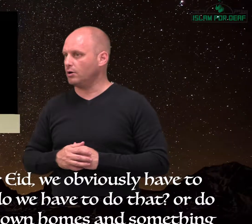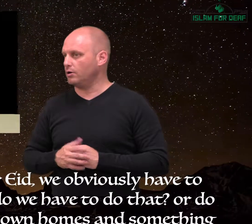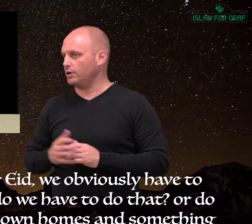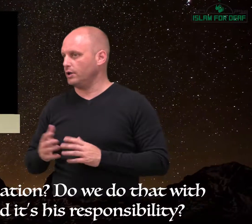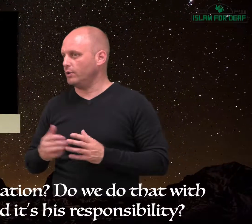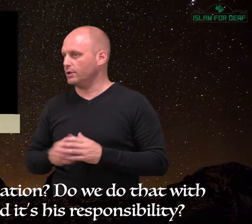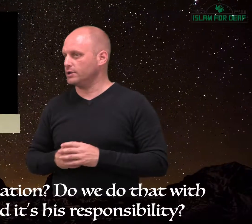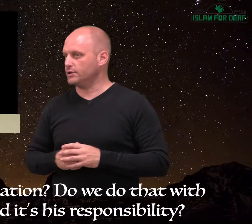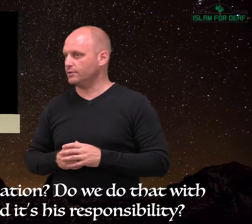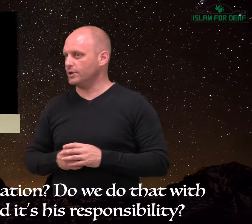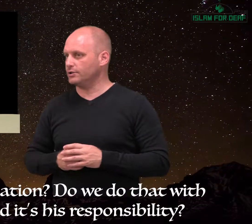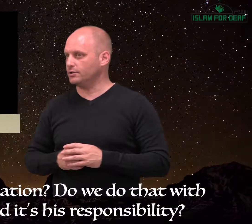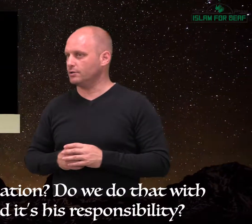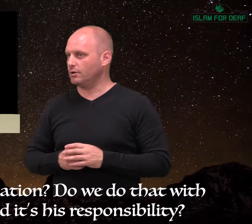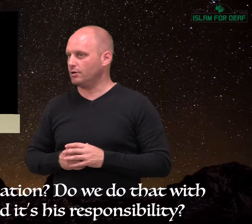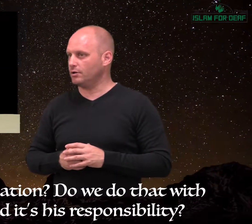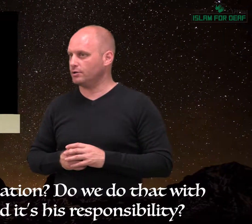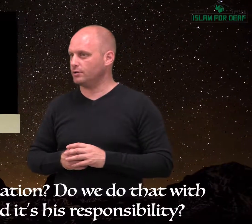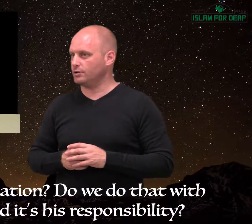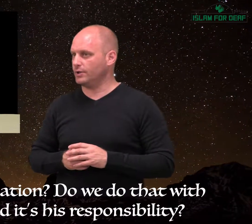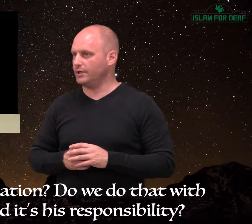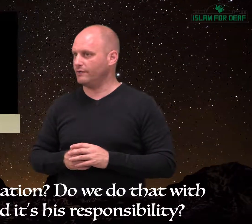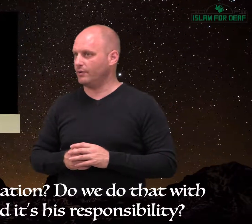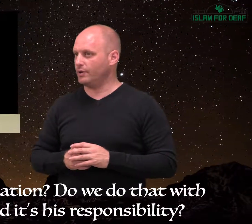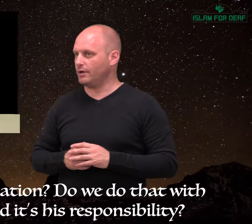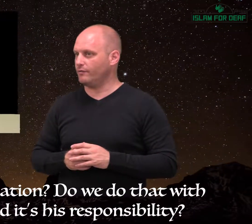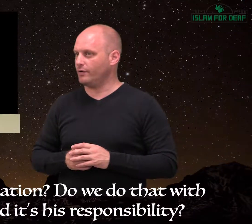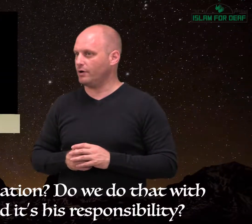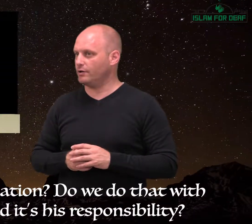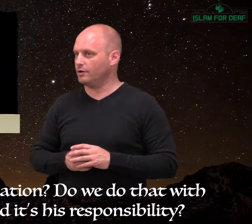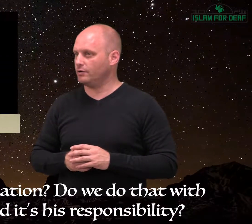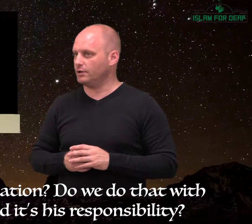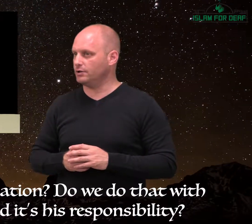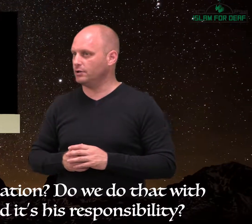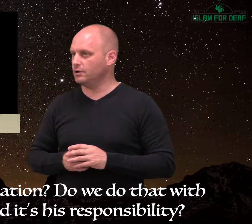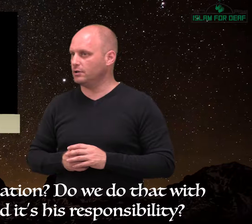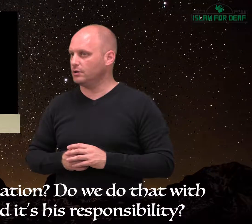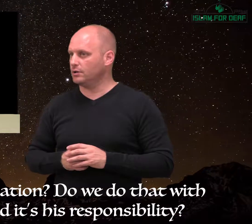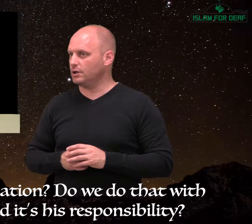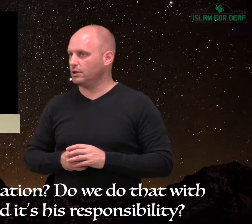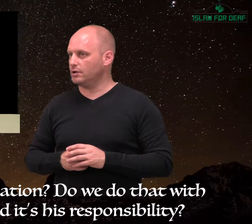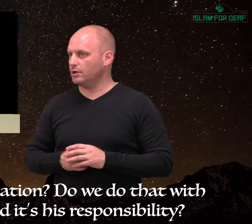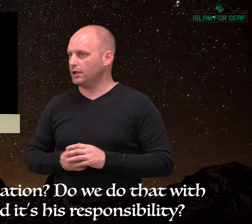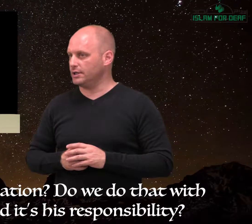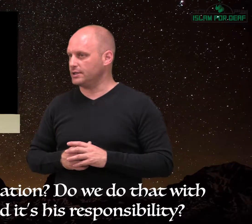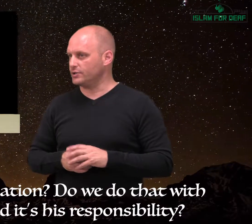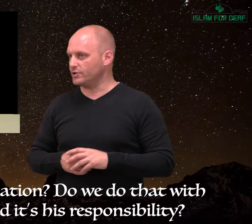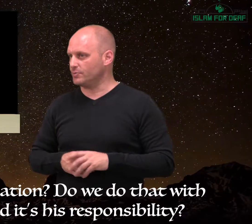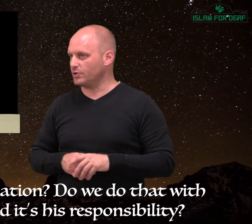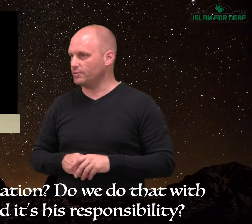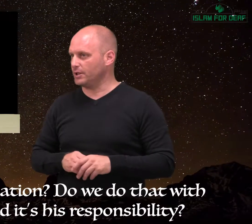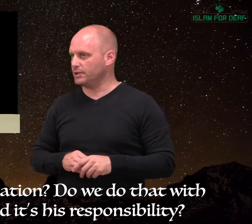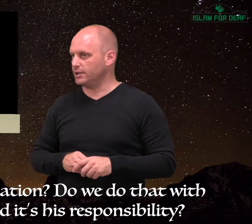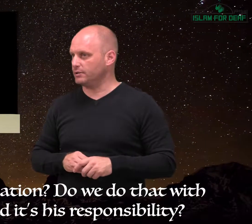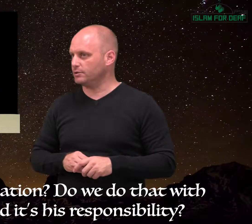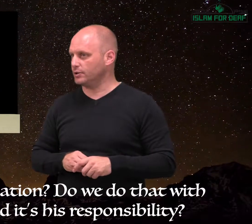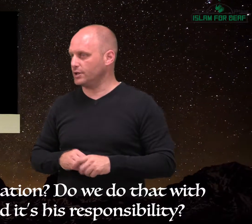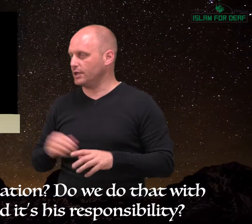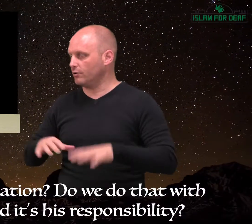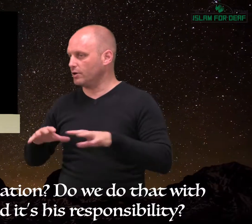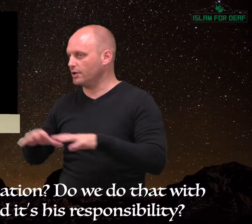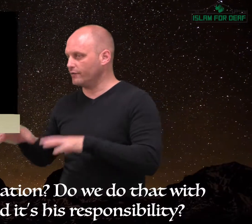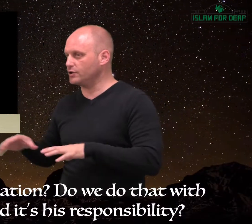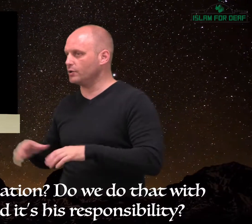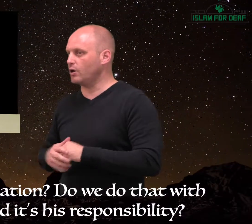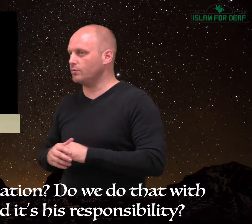Or do we leave that with our father, and it's his responsibility? So